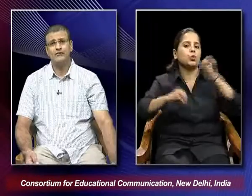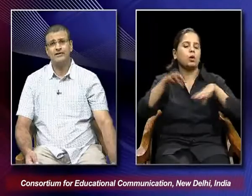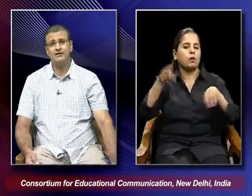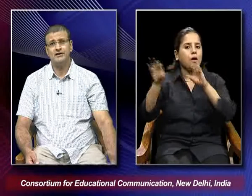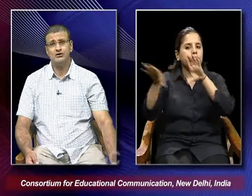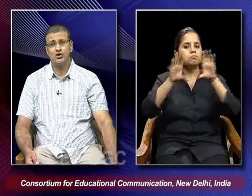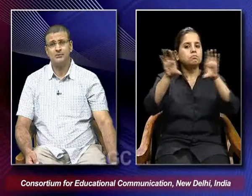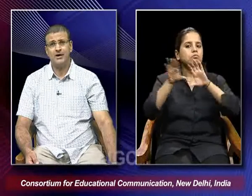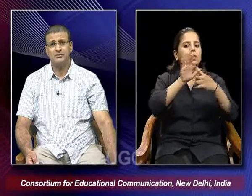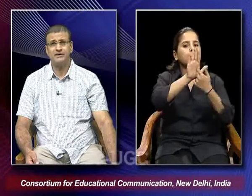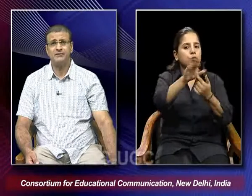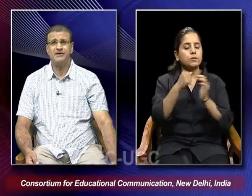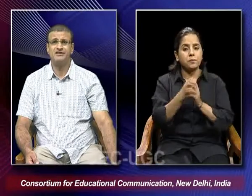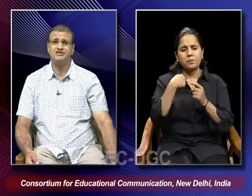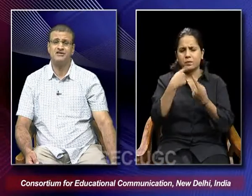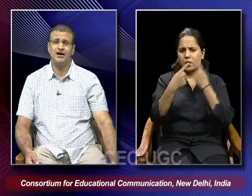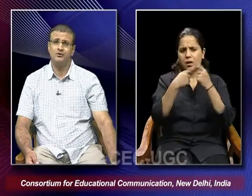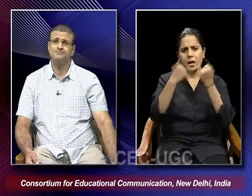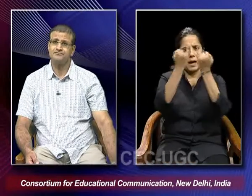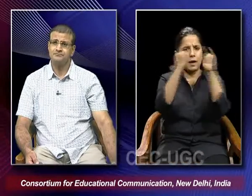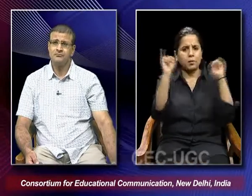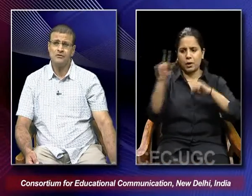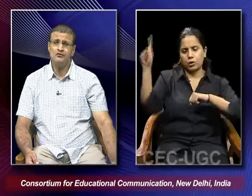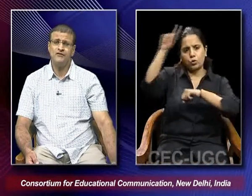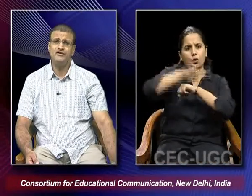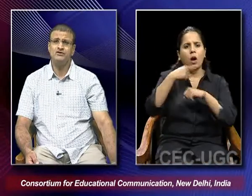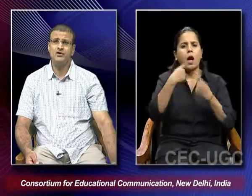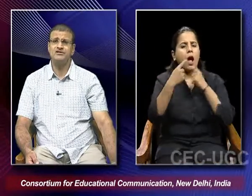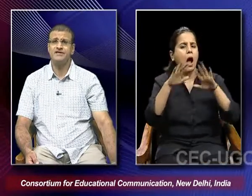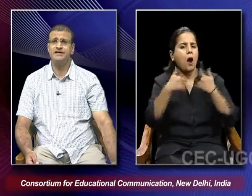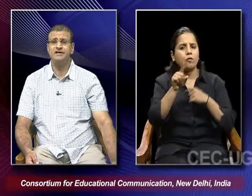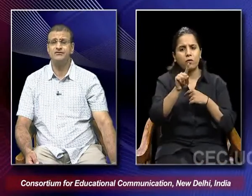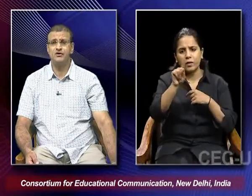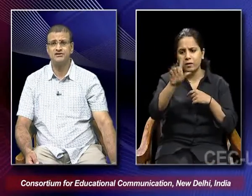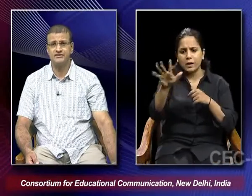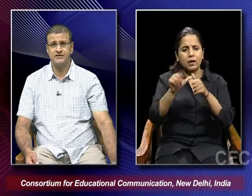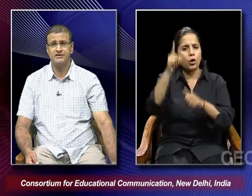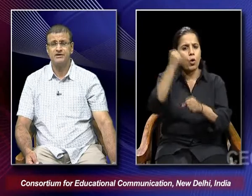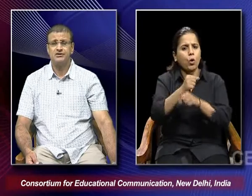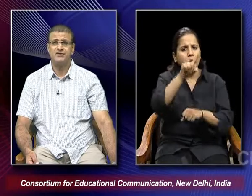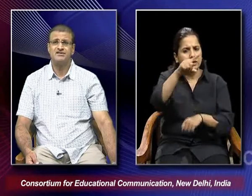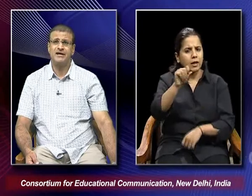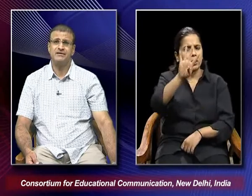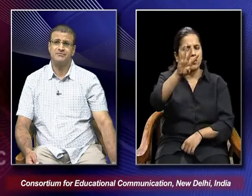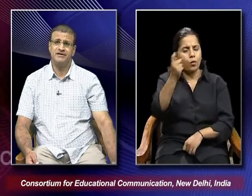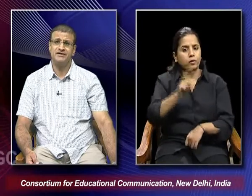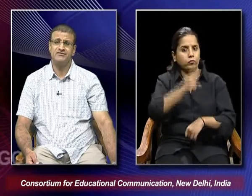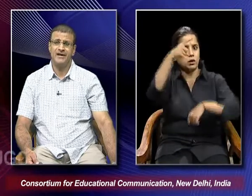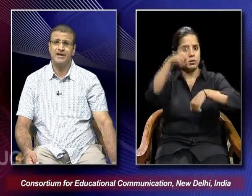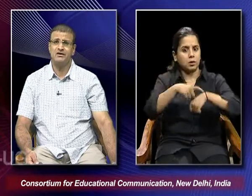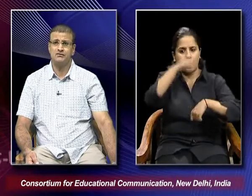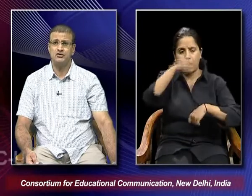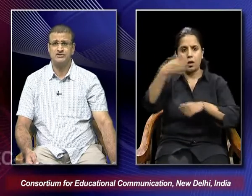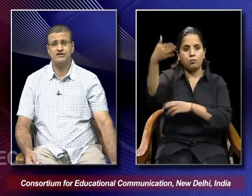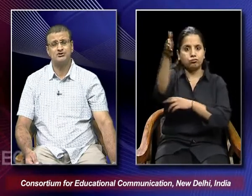So when we talk about the independence, that how on 15th August 1947, first time the Indian